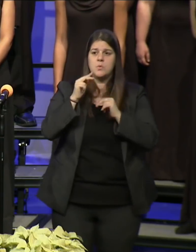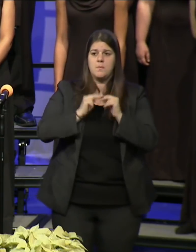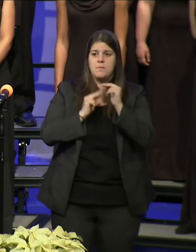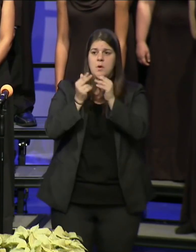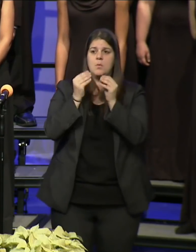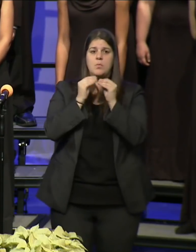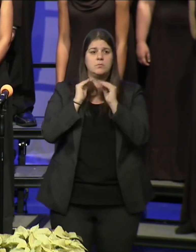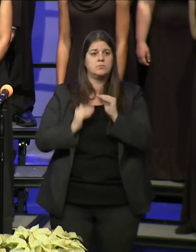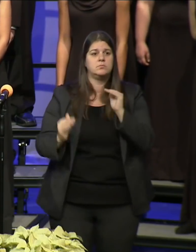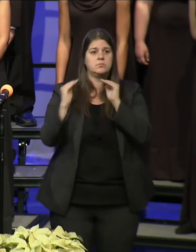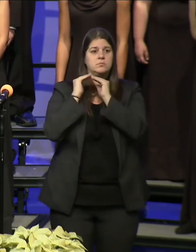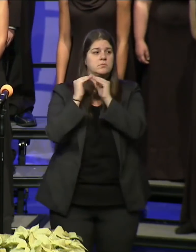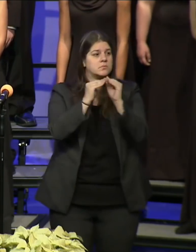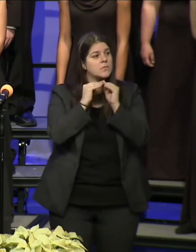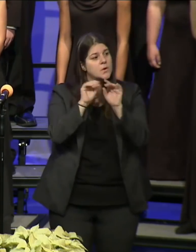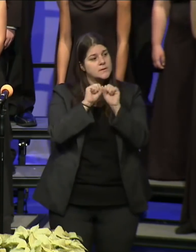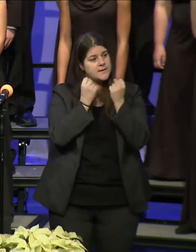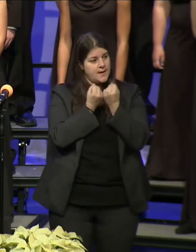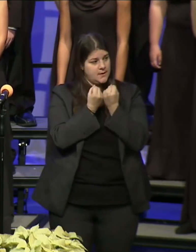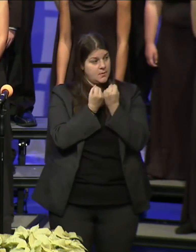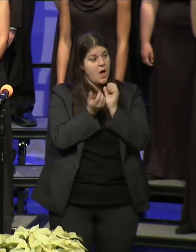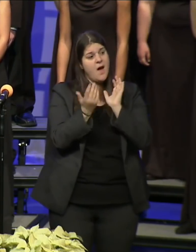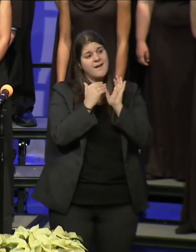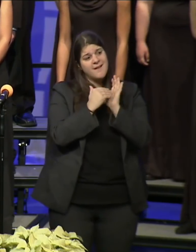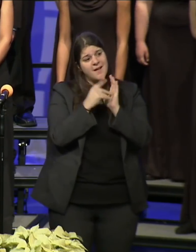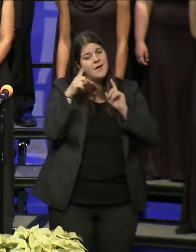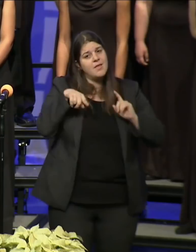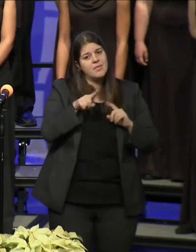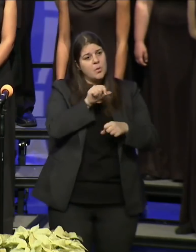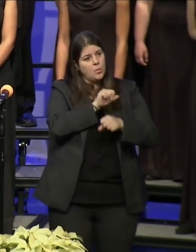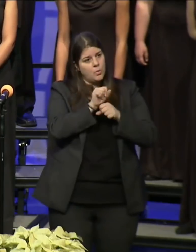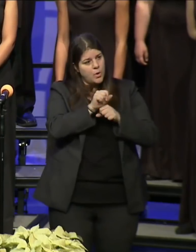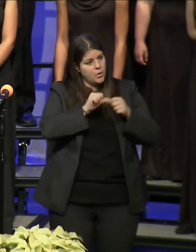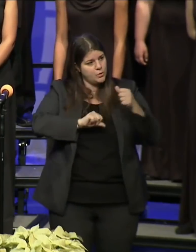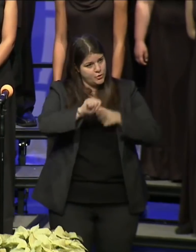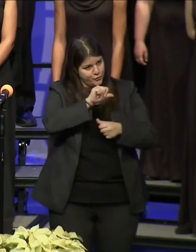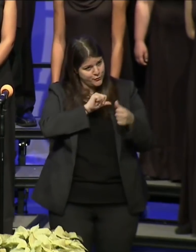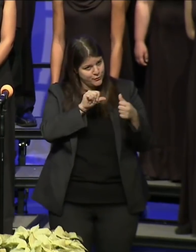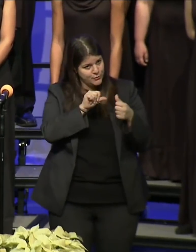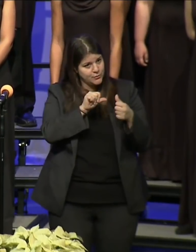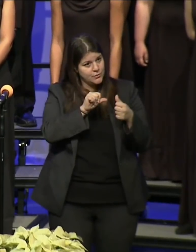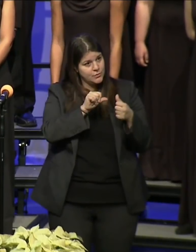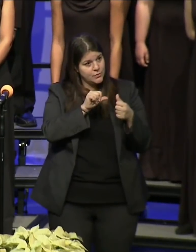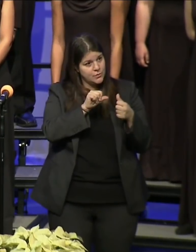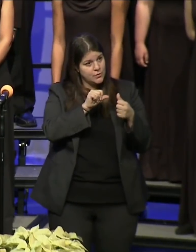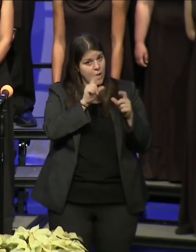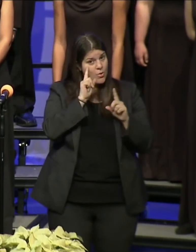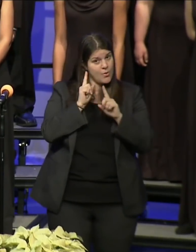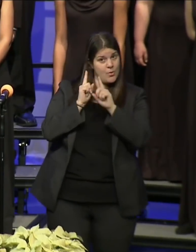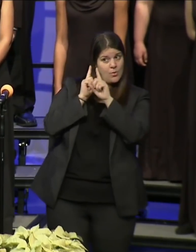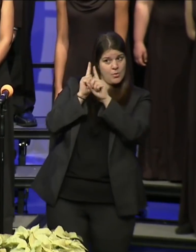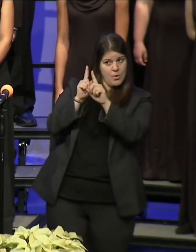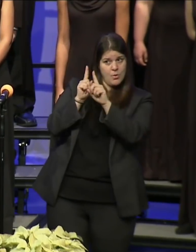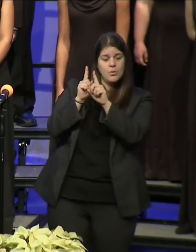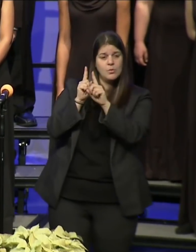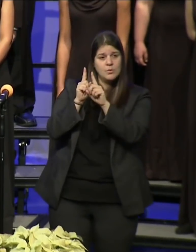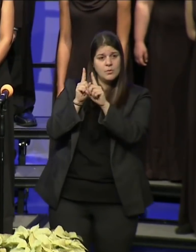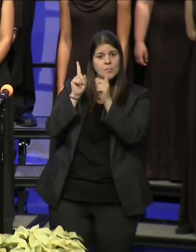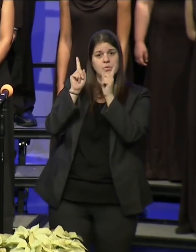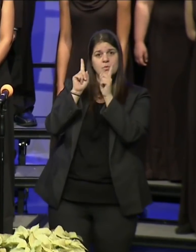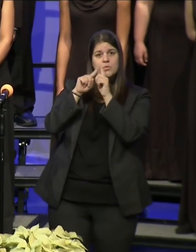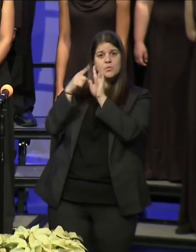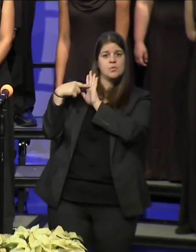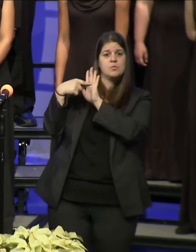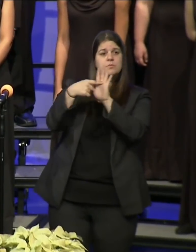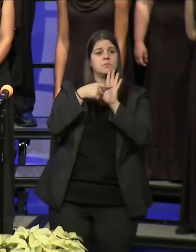more just society. That they work with one another in an atmosphere that is a shining